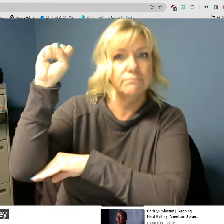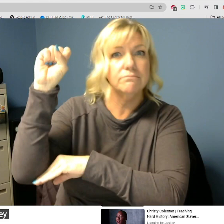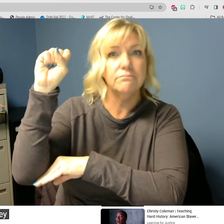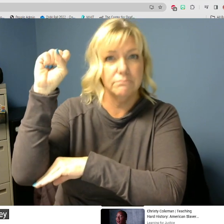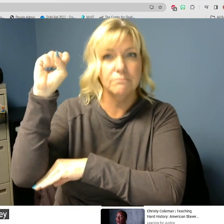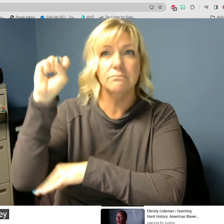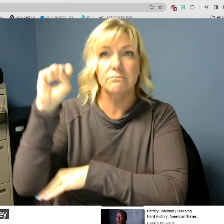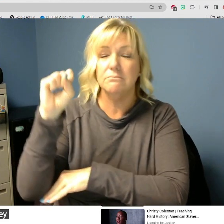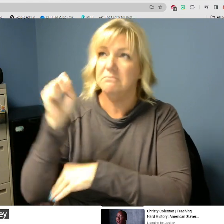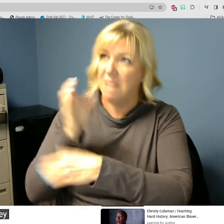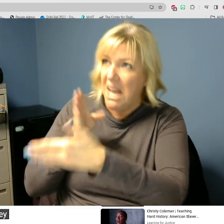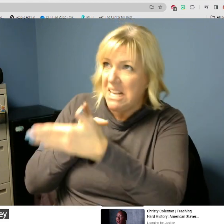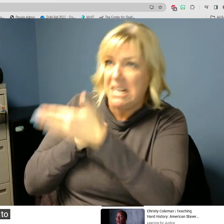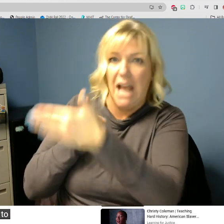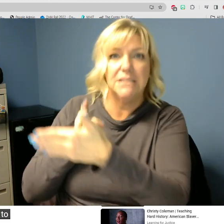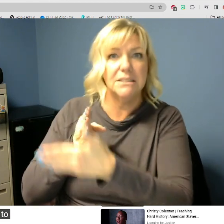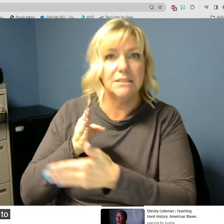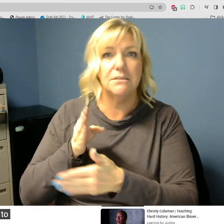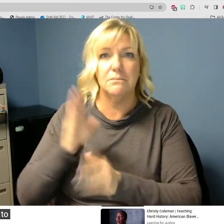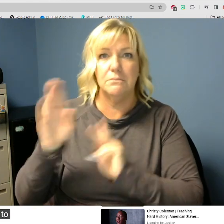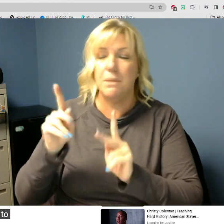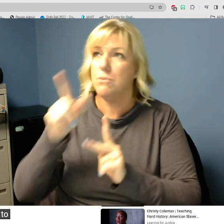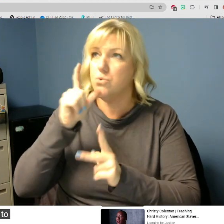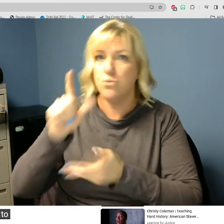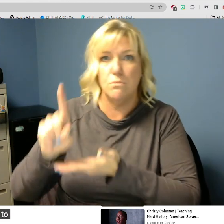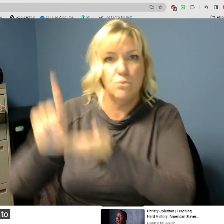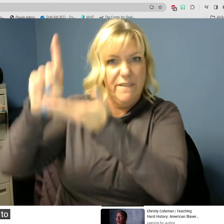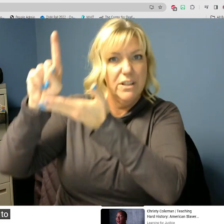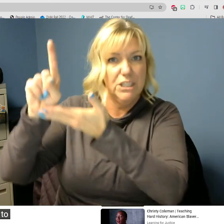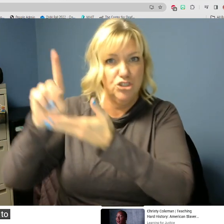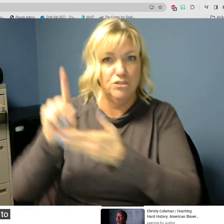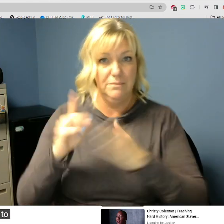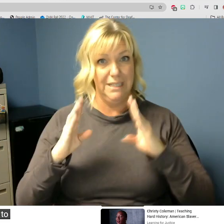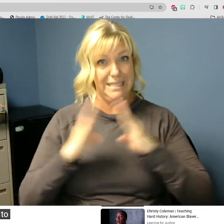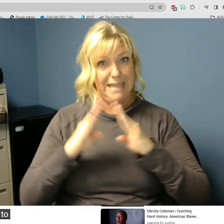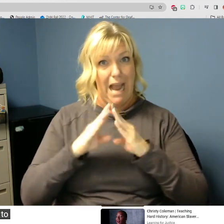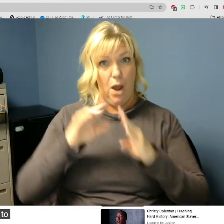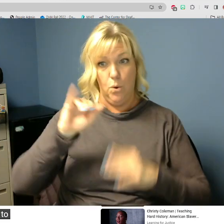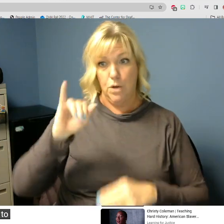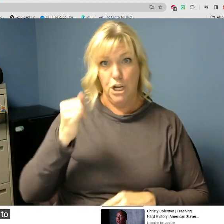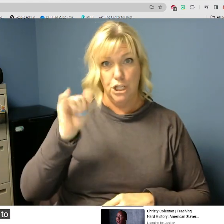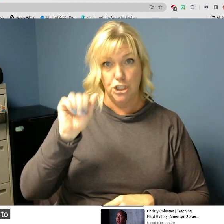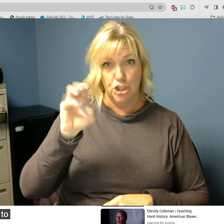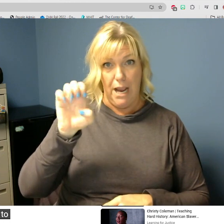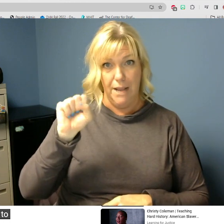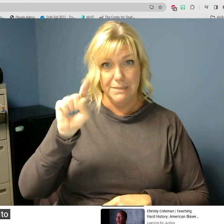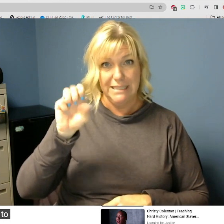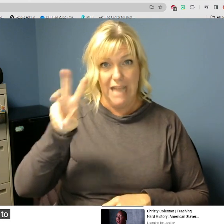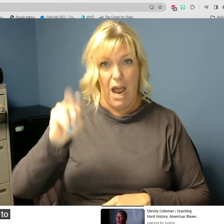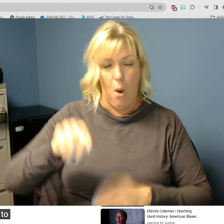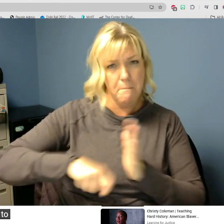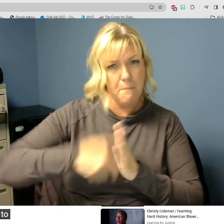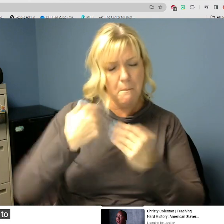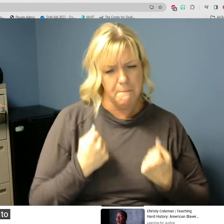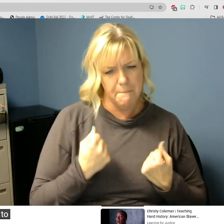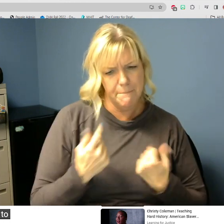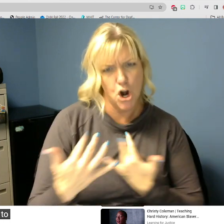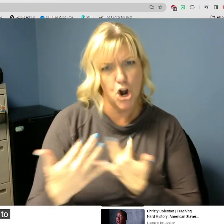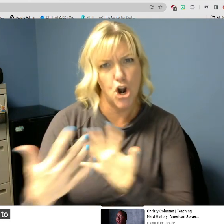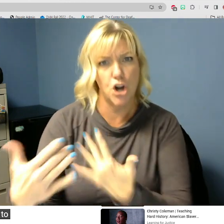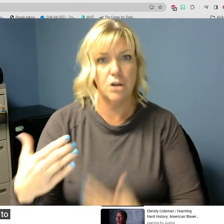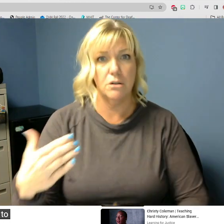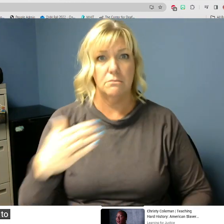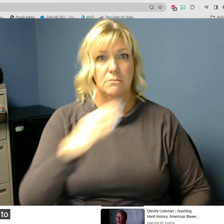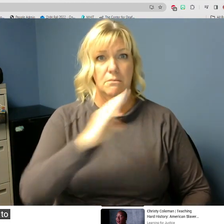the Commons. They burn the town of Jamestown. The mayor has to escape.